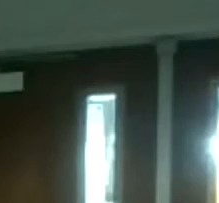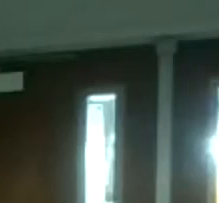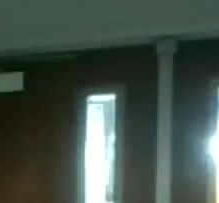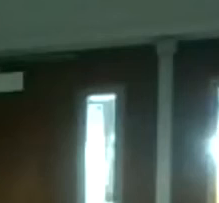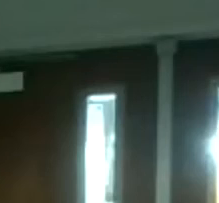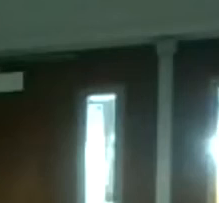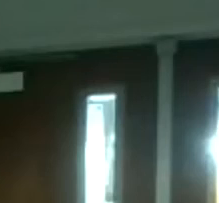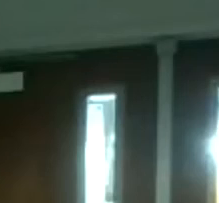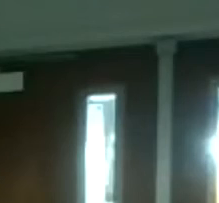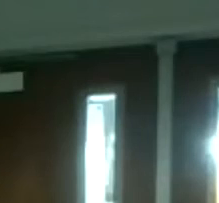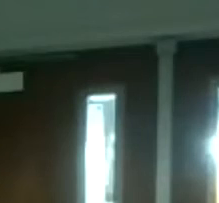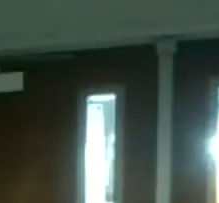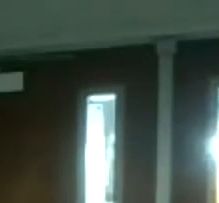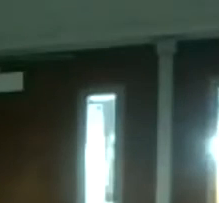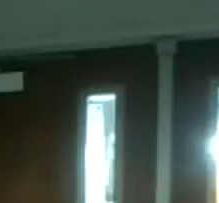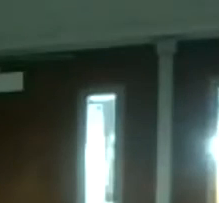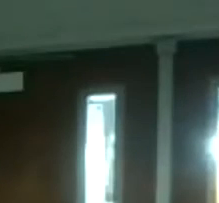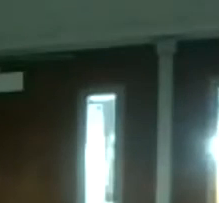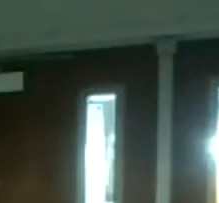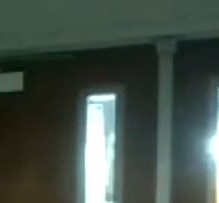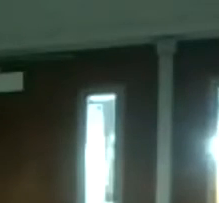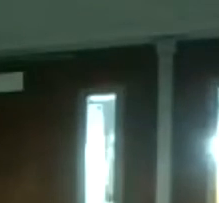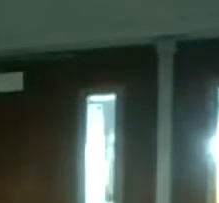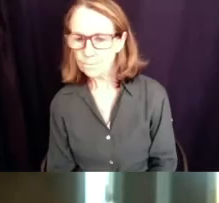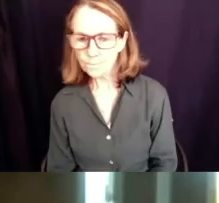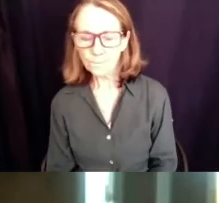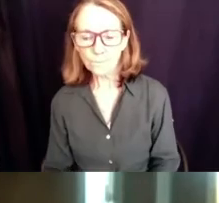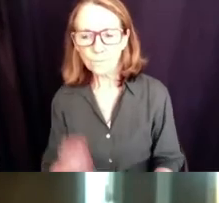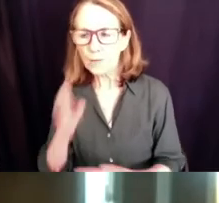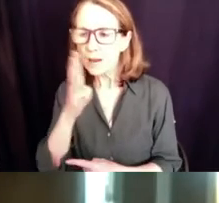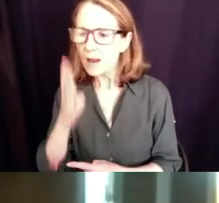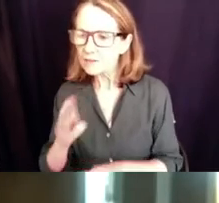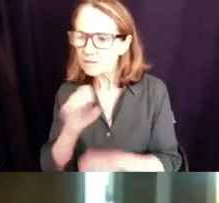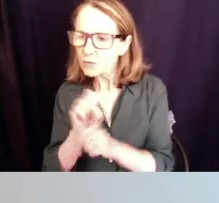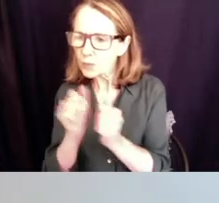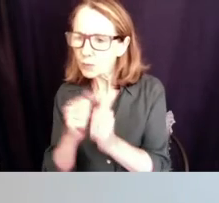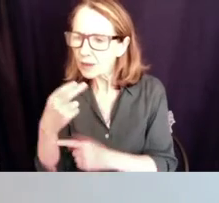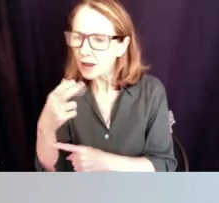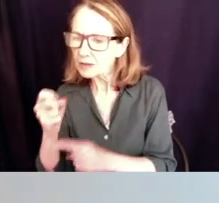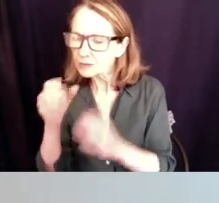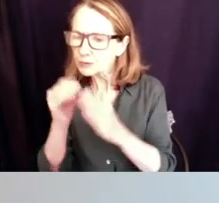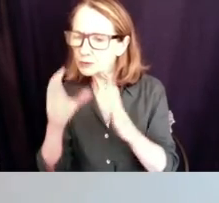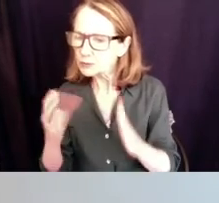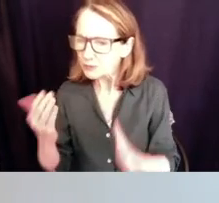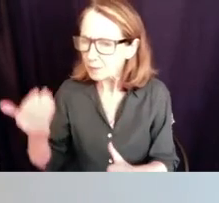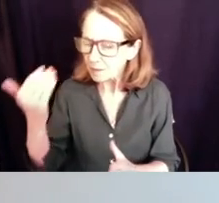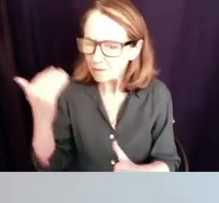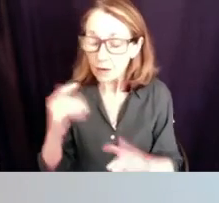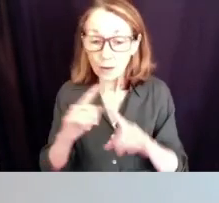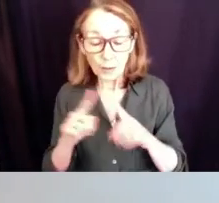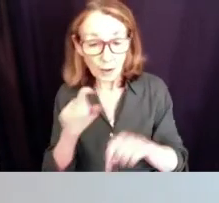Okay, go ahead. Yeah, I've never worked with high school